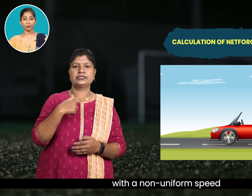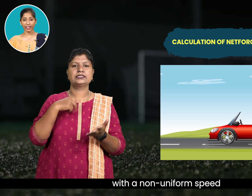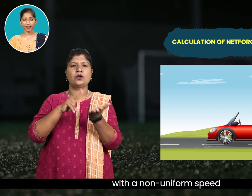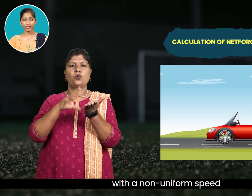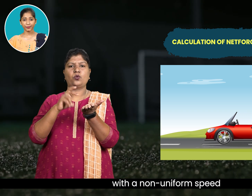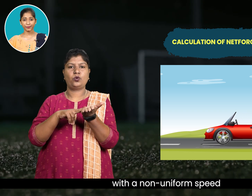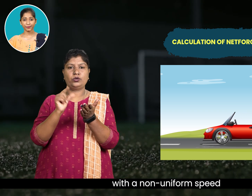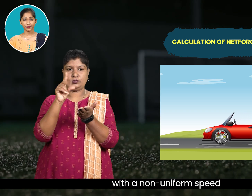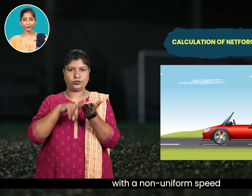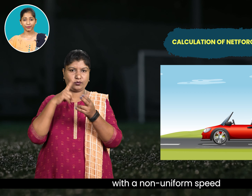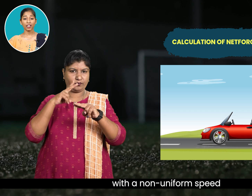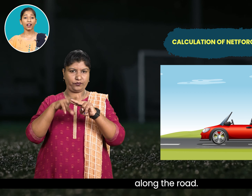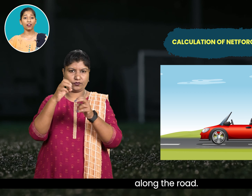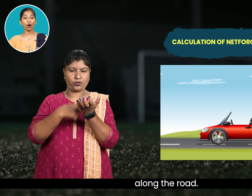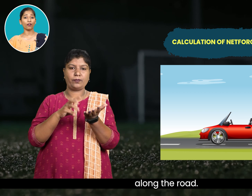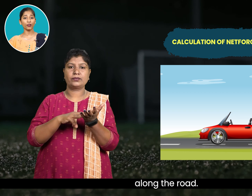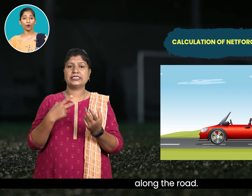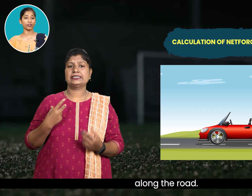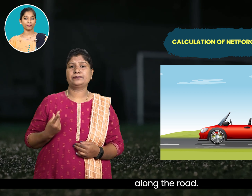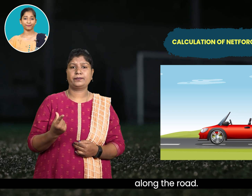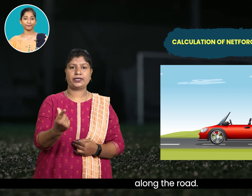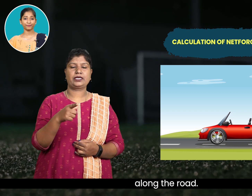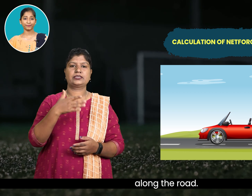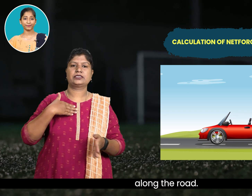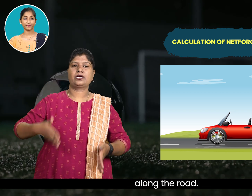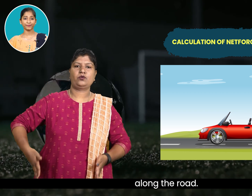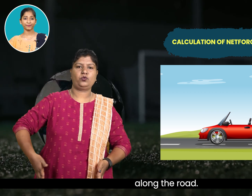non-uniform speed along a road.